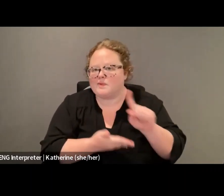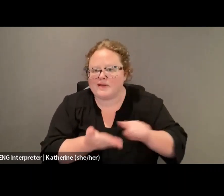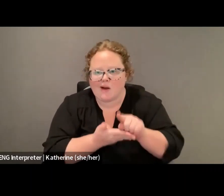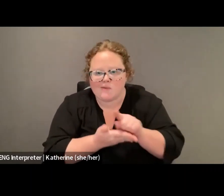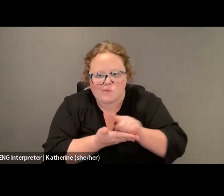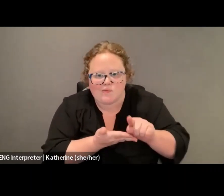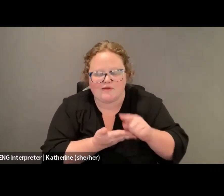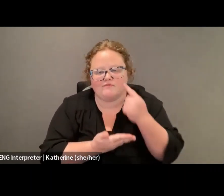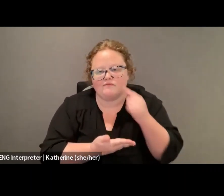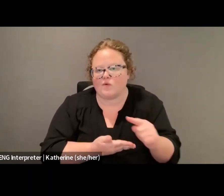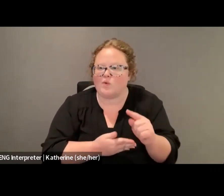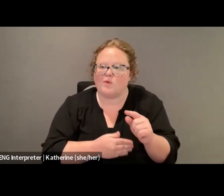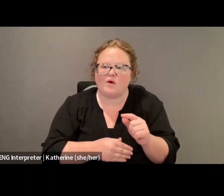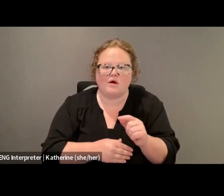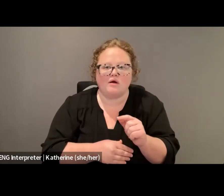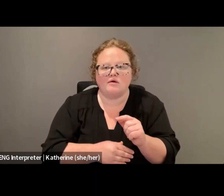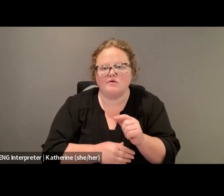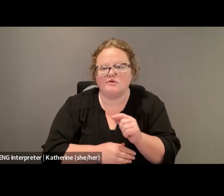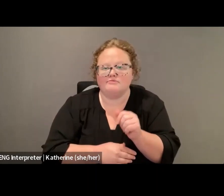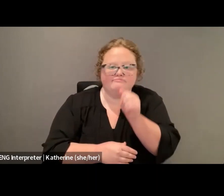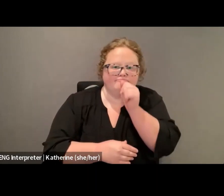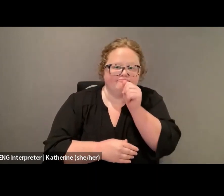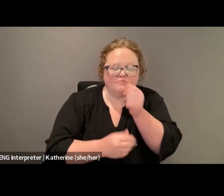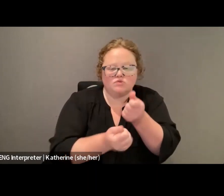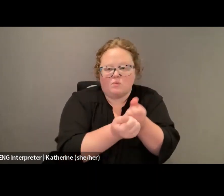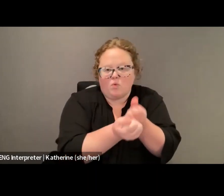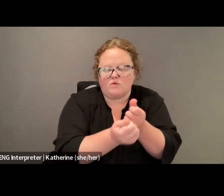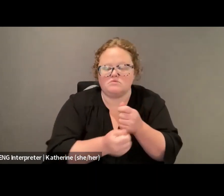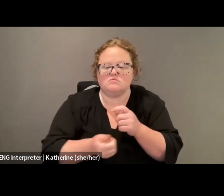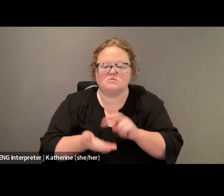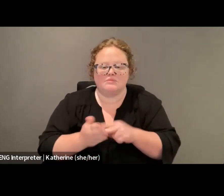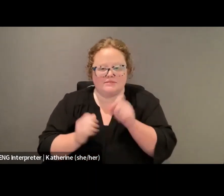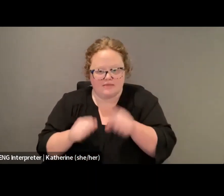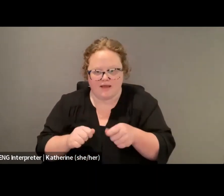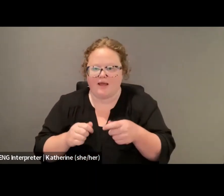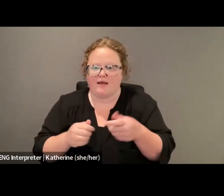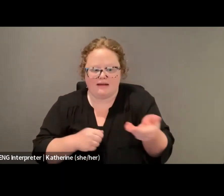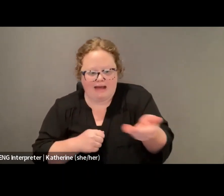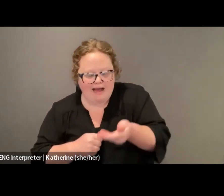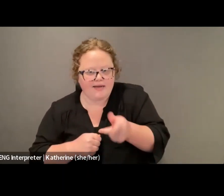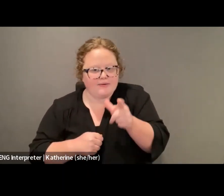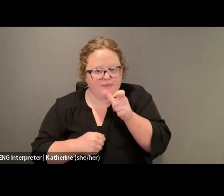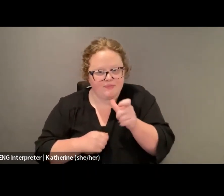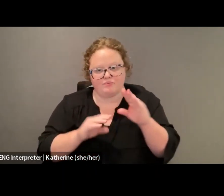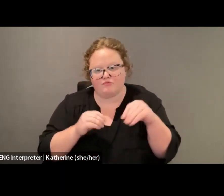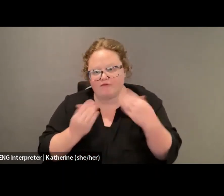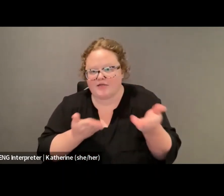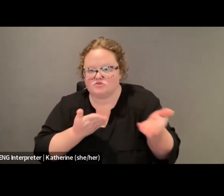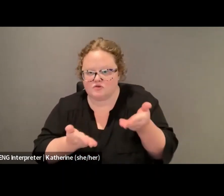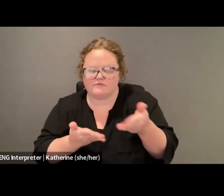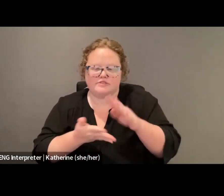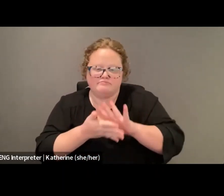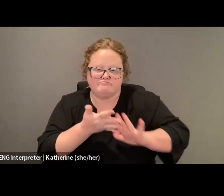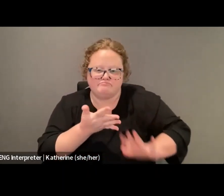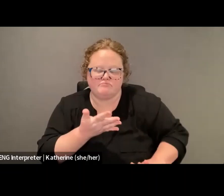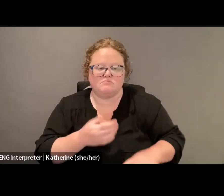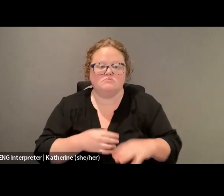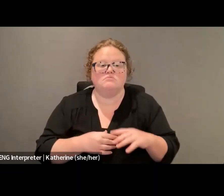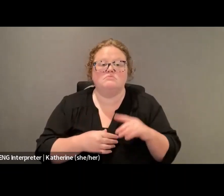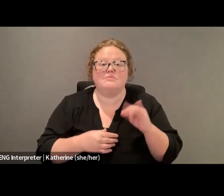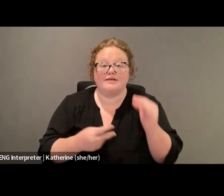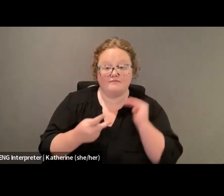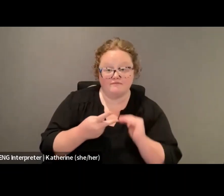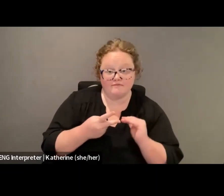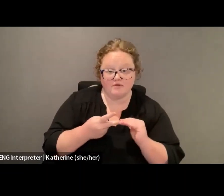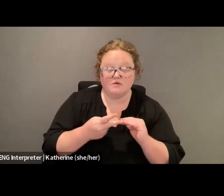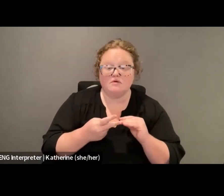staff who's going to provide that service and manage their hours and all of that. In a budget authority environment, the